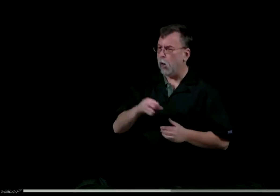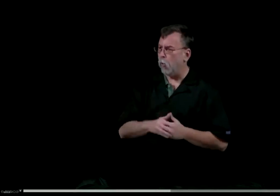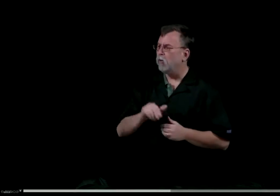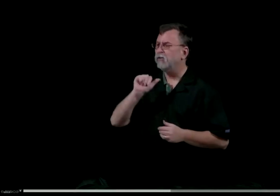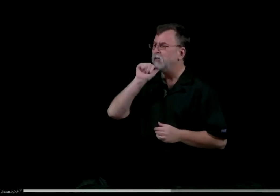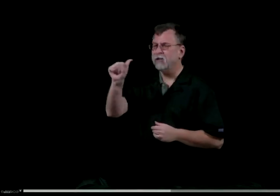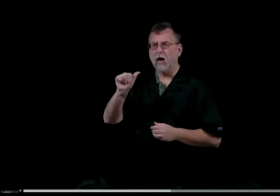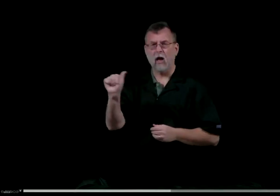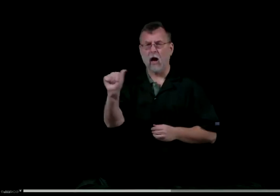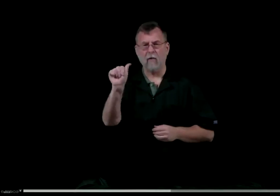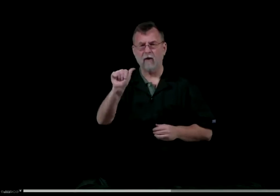goal.